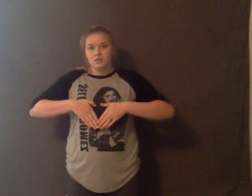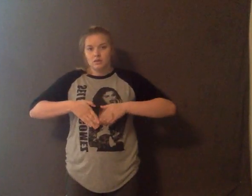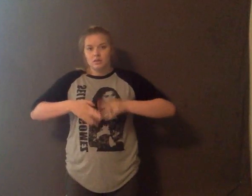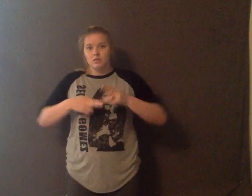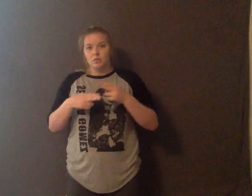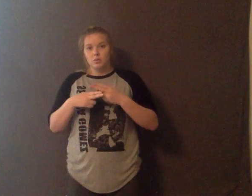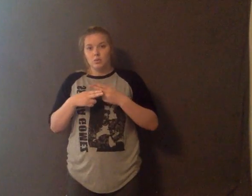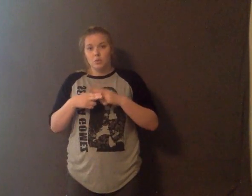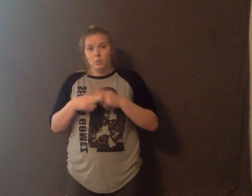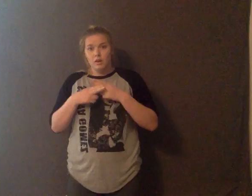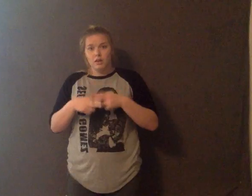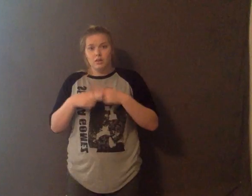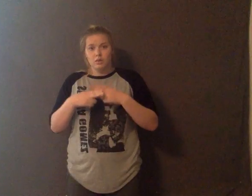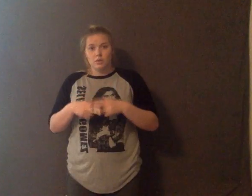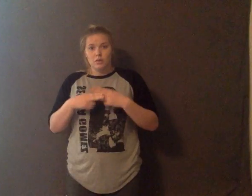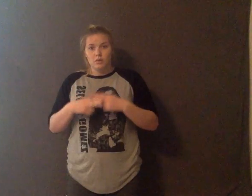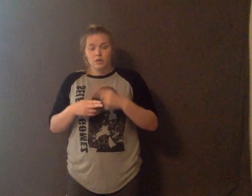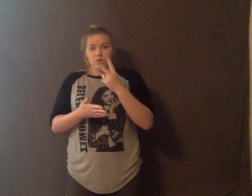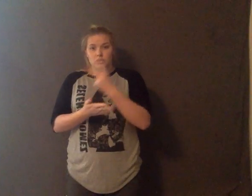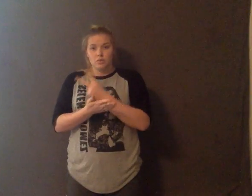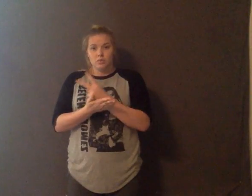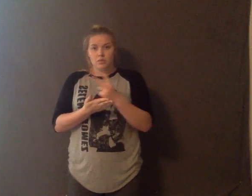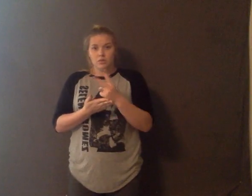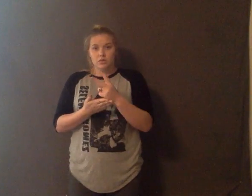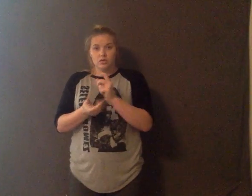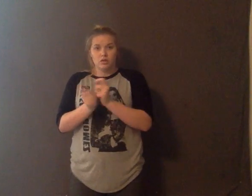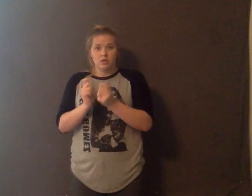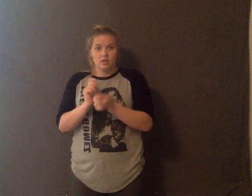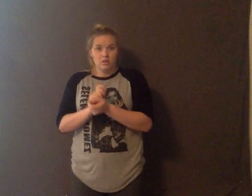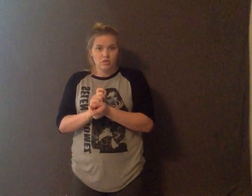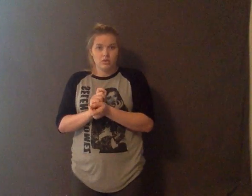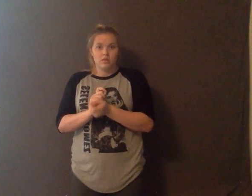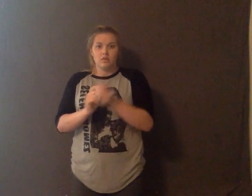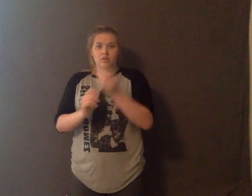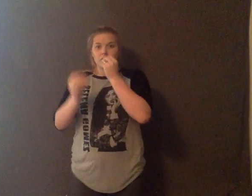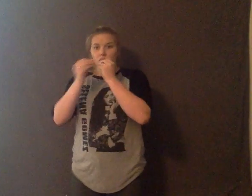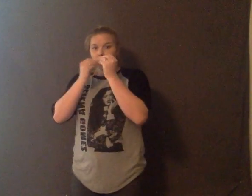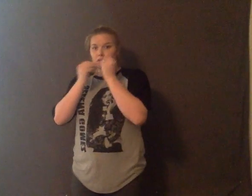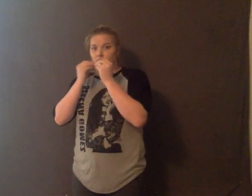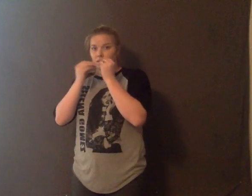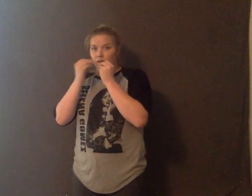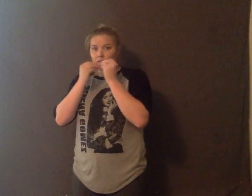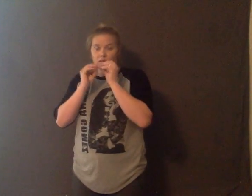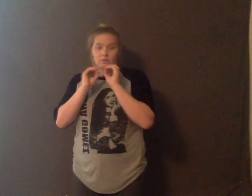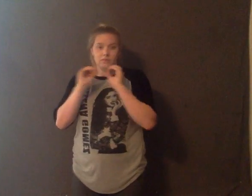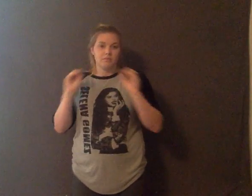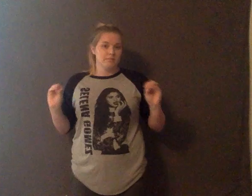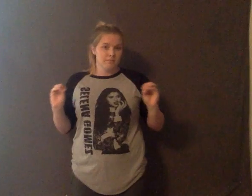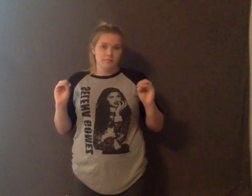and it's amazing. Just in 2 weeks of changing my diet, don't have to take any asthma medication,